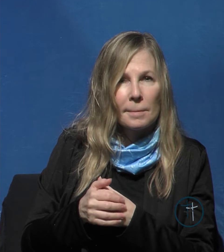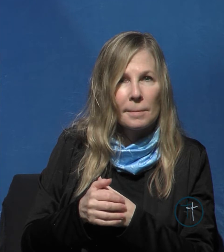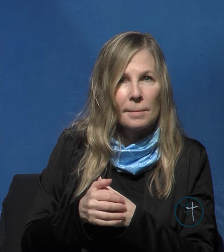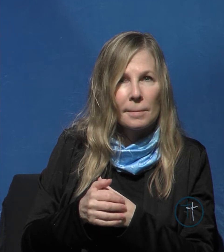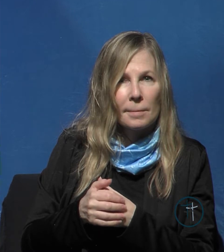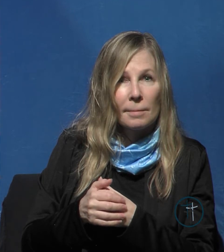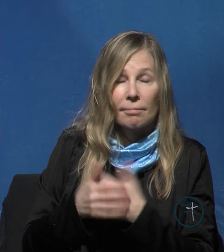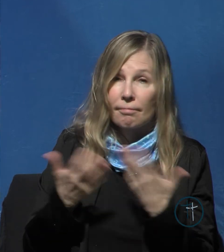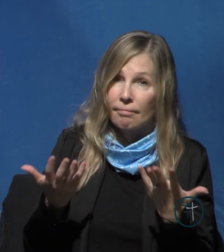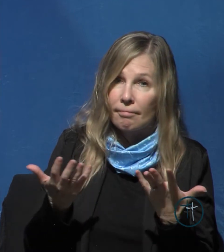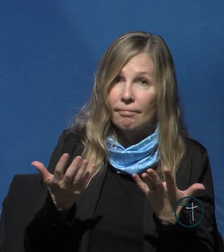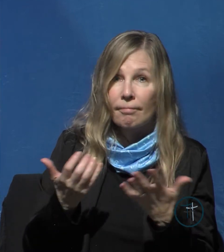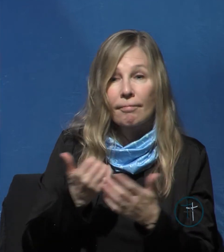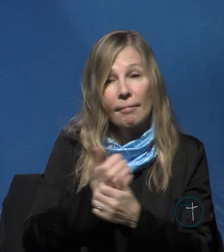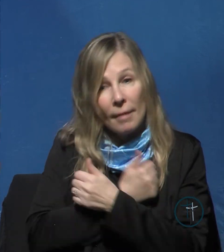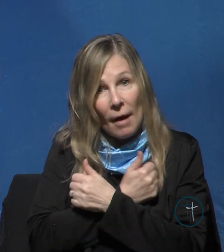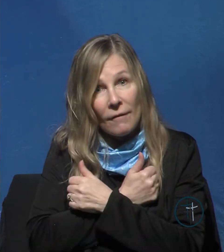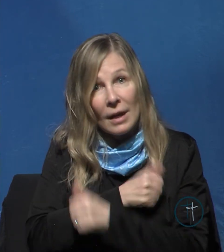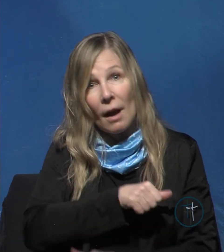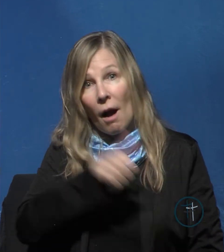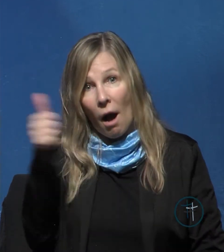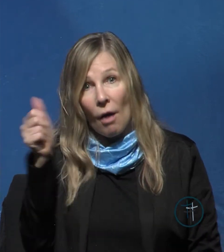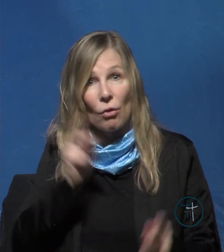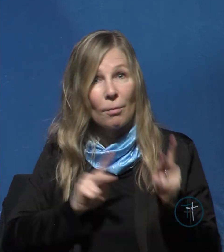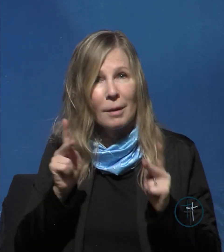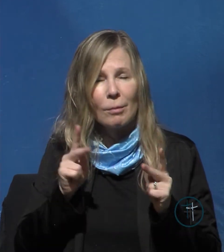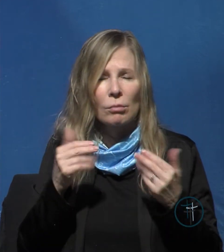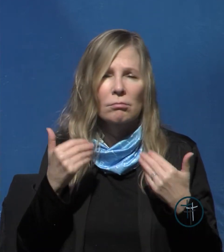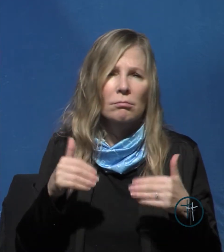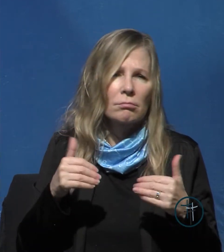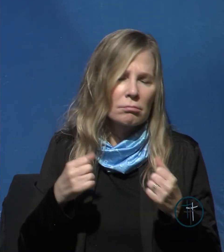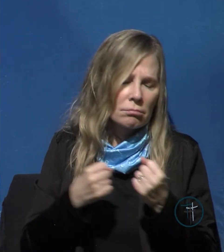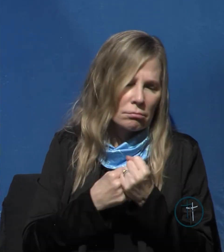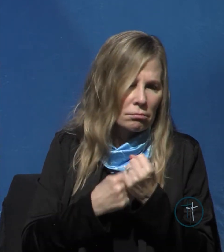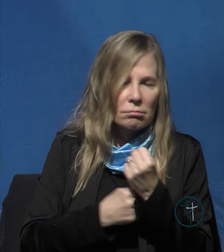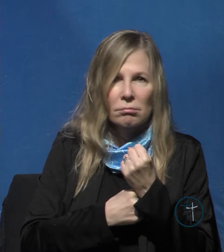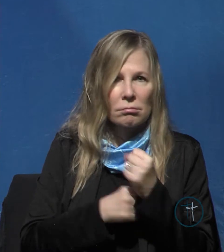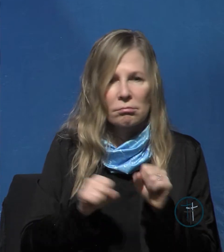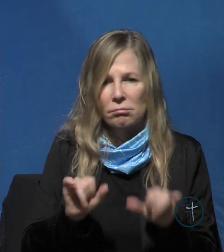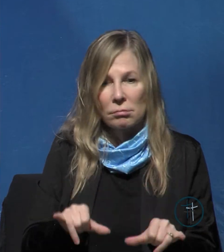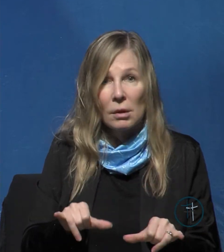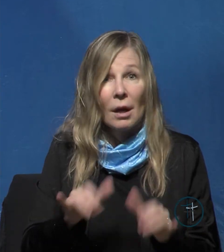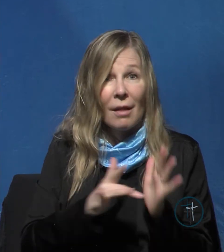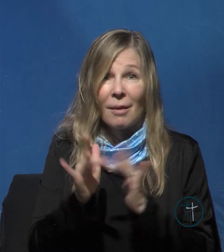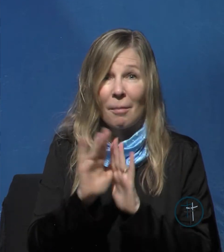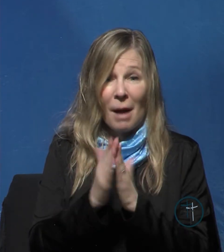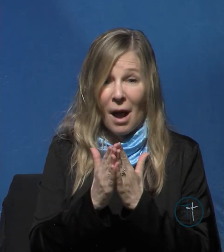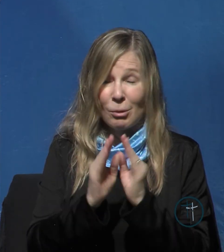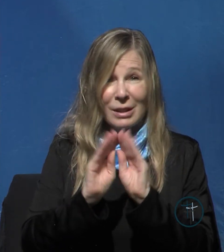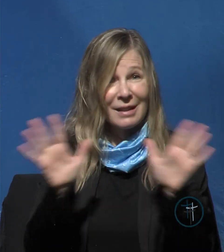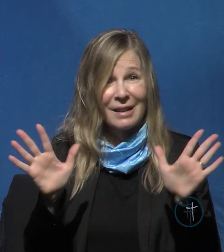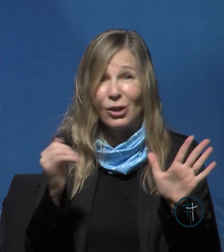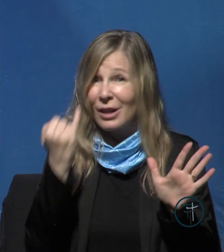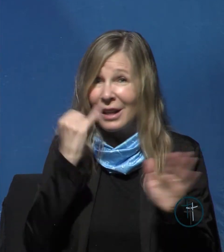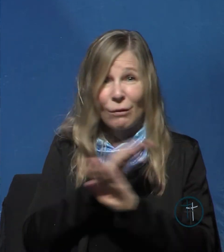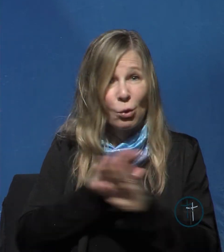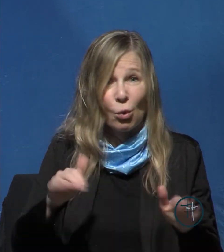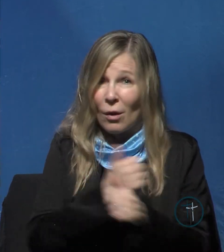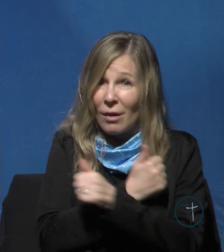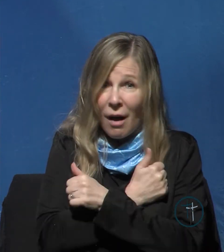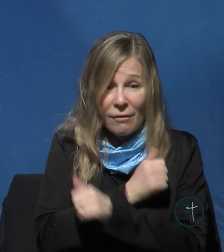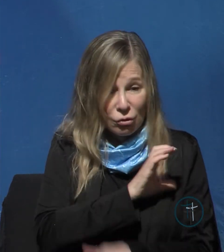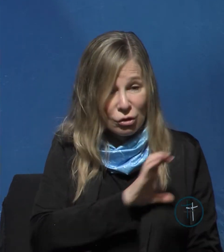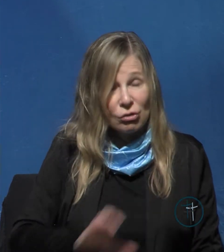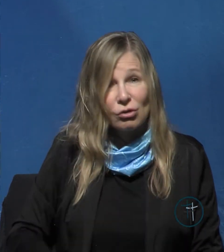In fact, loving other believers is so foundational that the Bible makes it clear, if you don't love